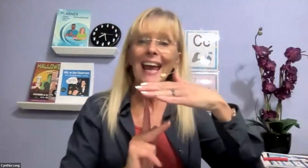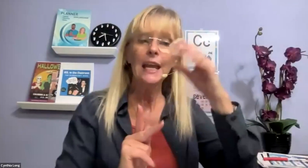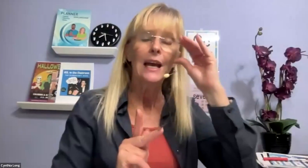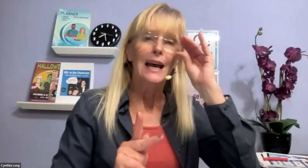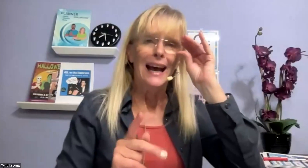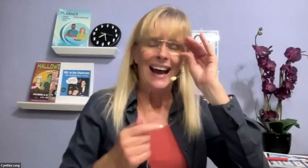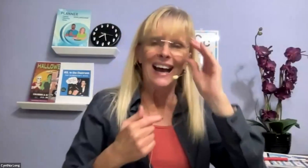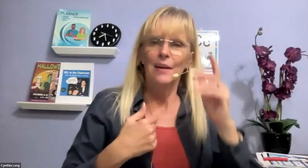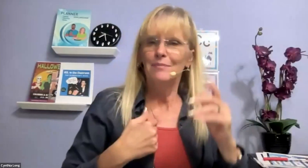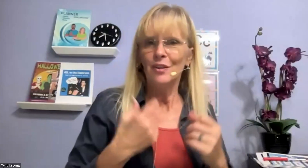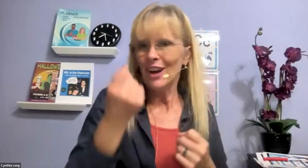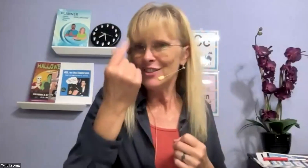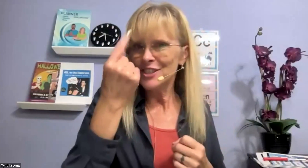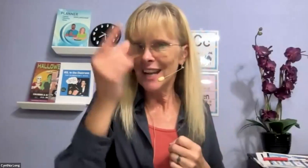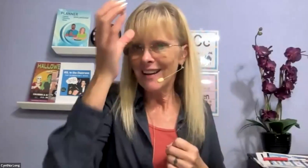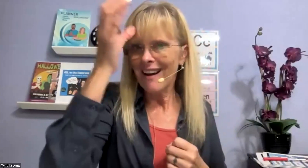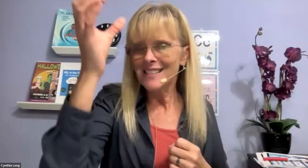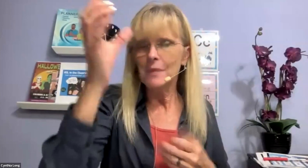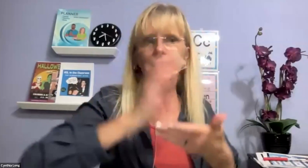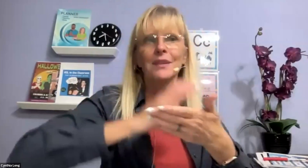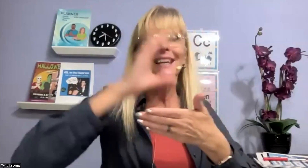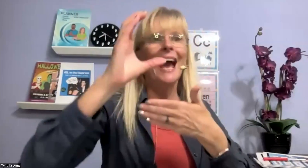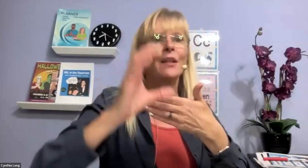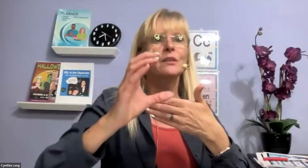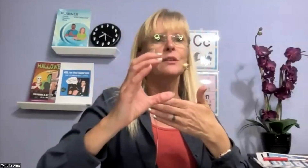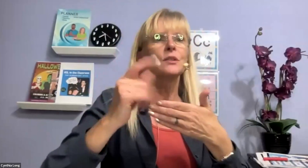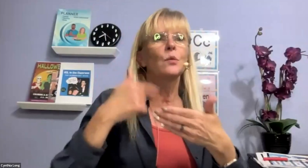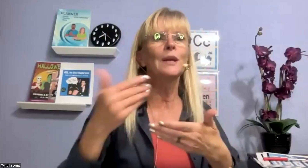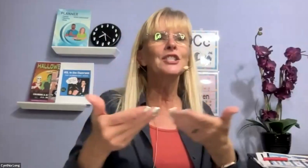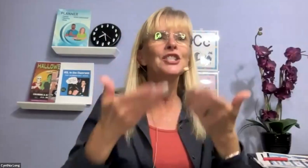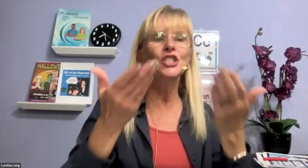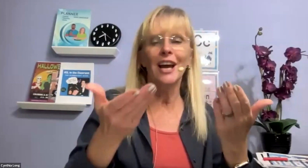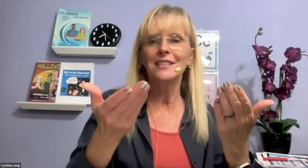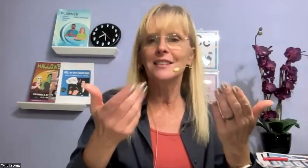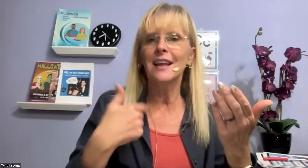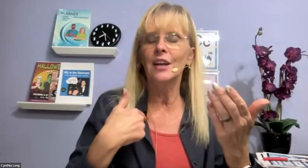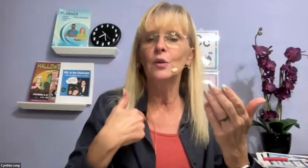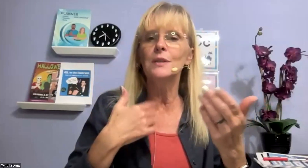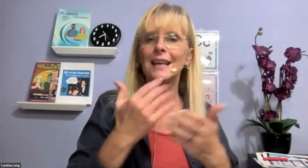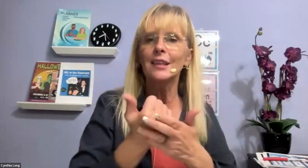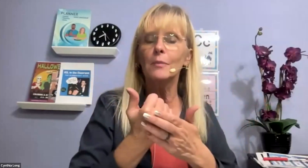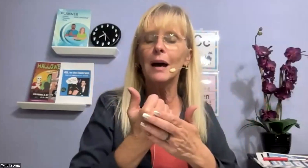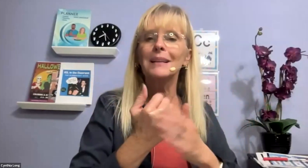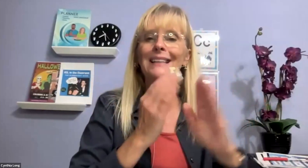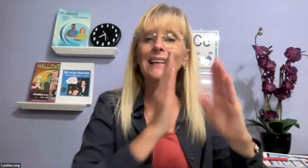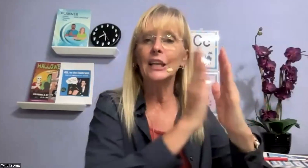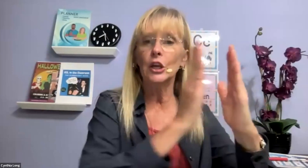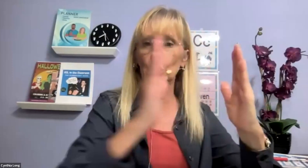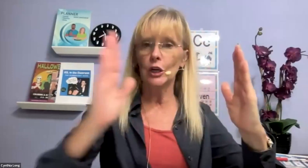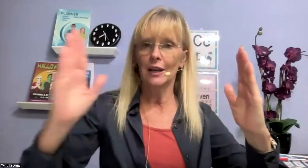pre-K, don't understand concepts of the calendar. So we suggest that you set them up linear,